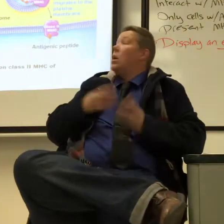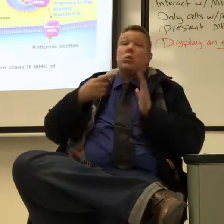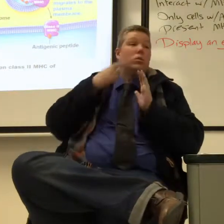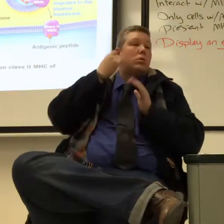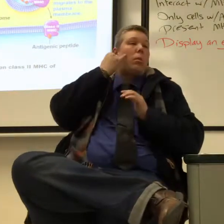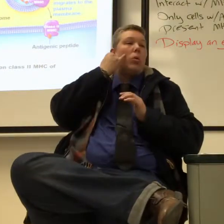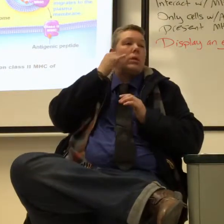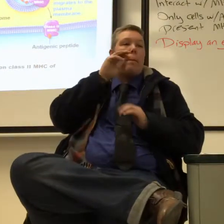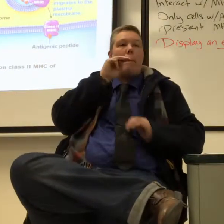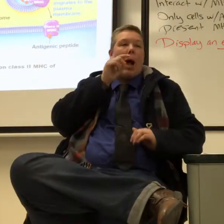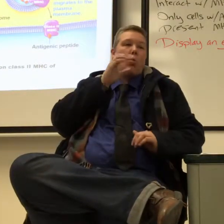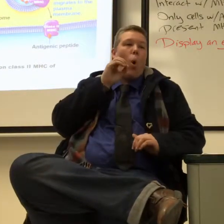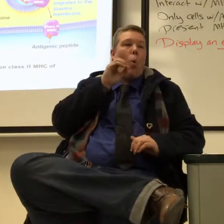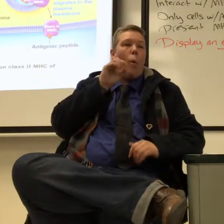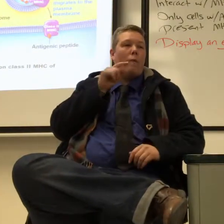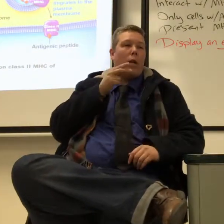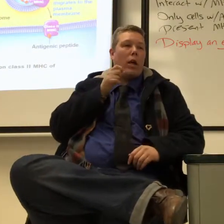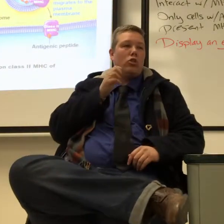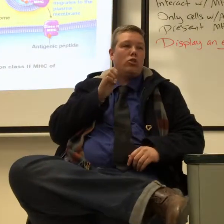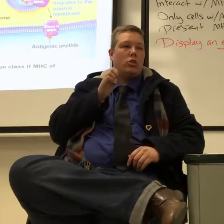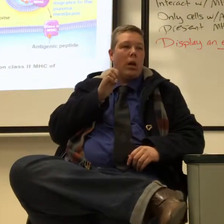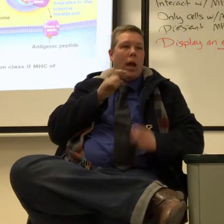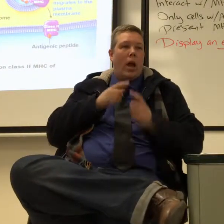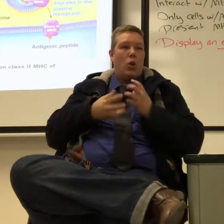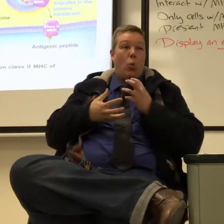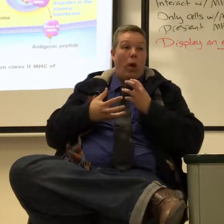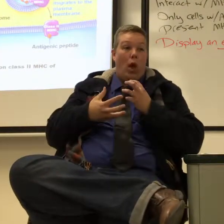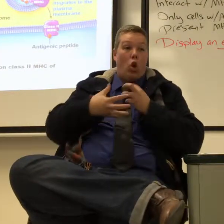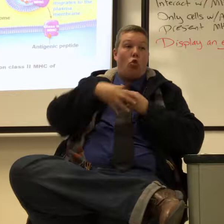macrophage, and you engulf